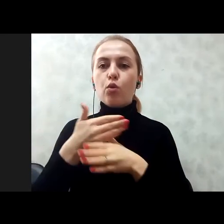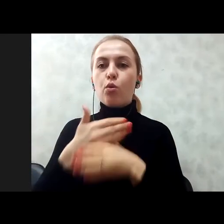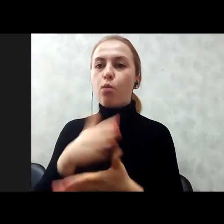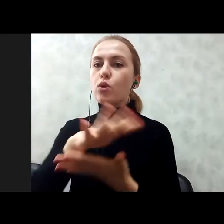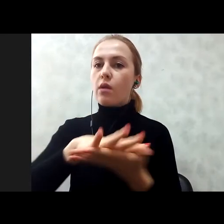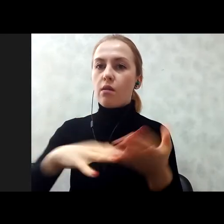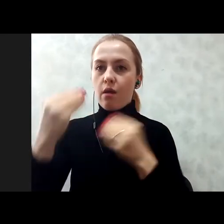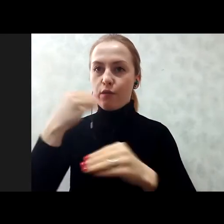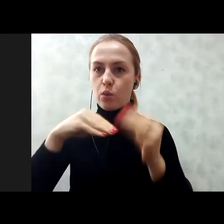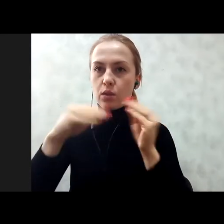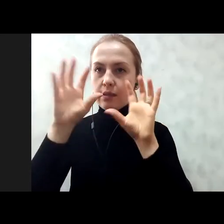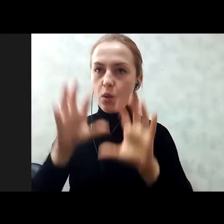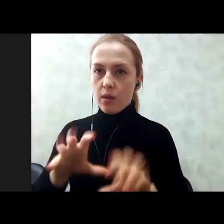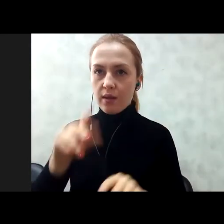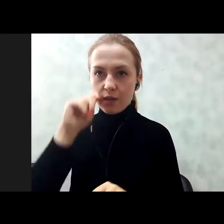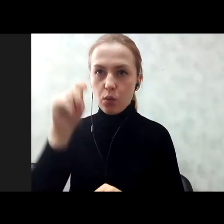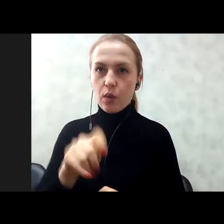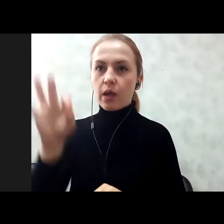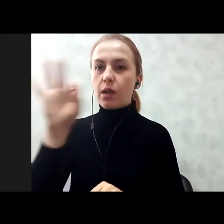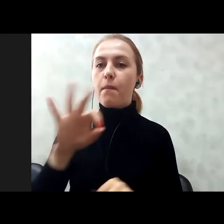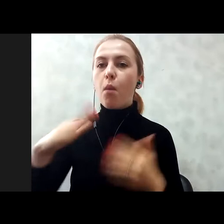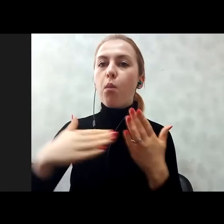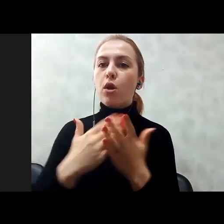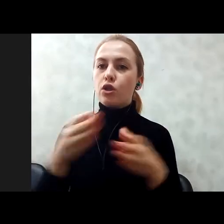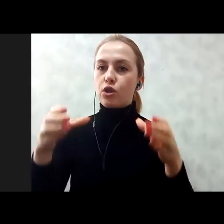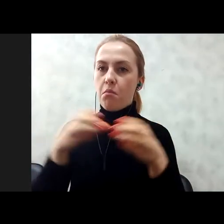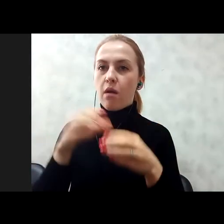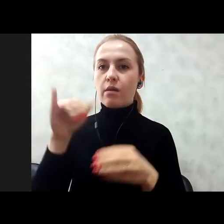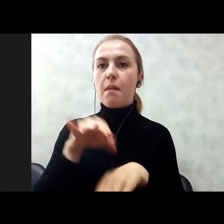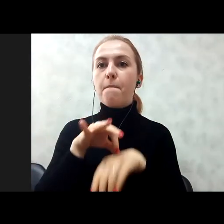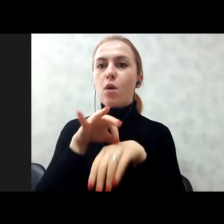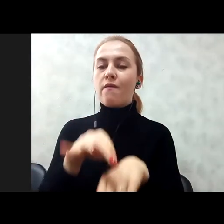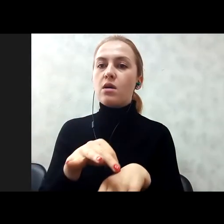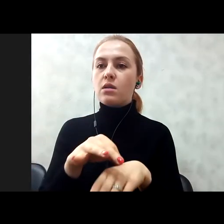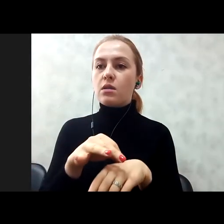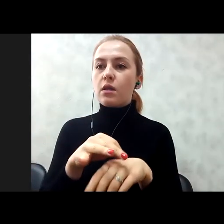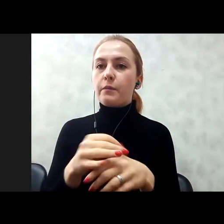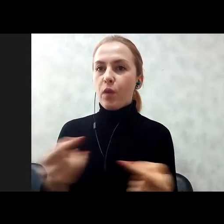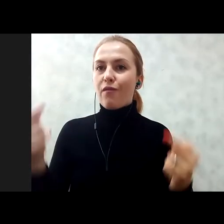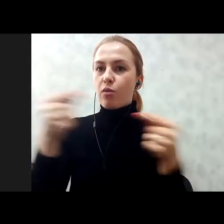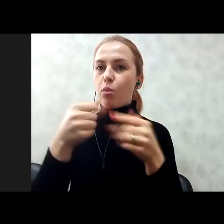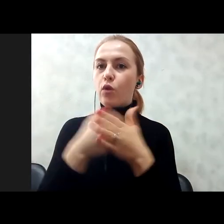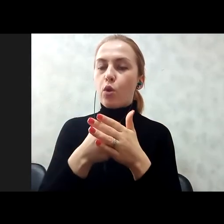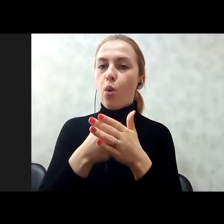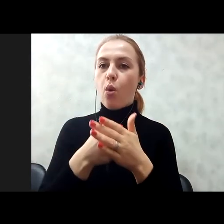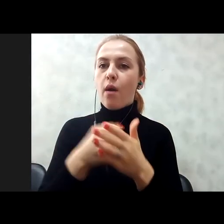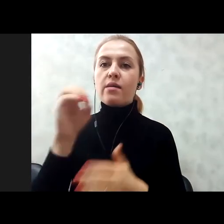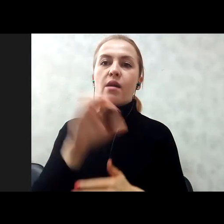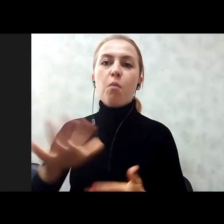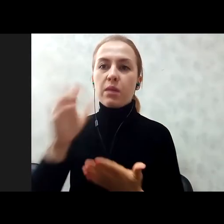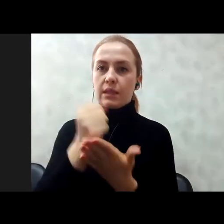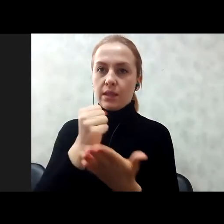this opinion will be conducive to further improvement of legislation on political parties so that it fully